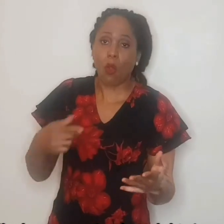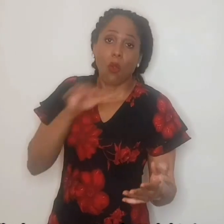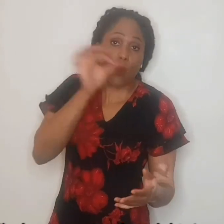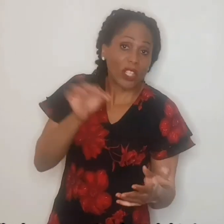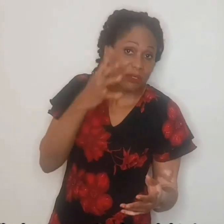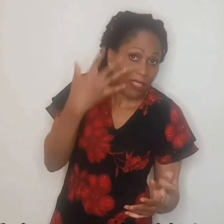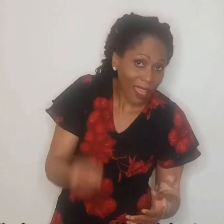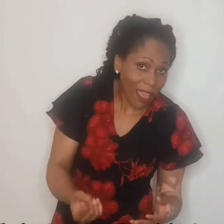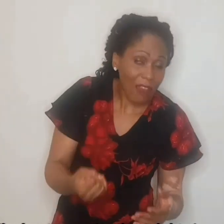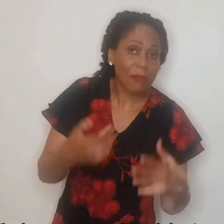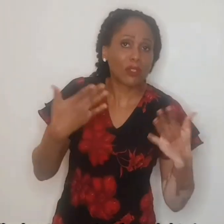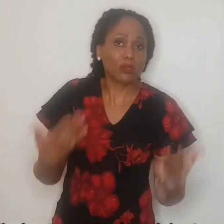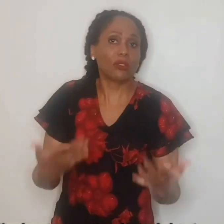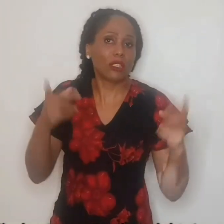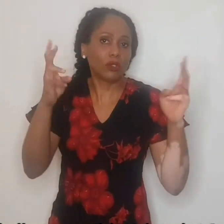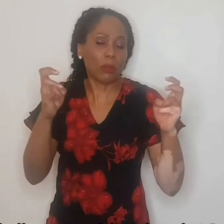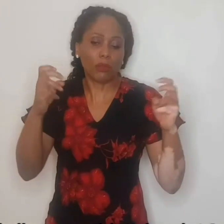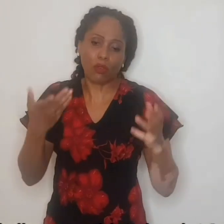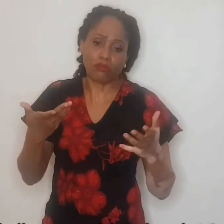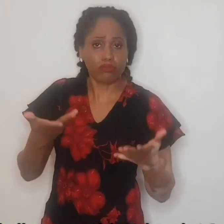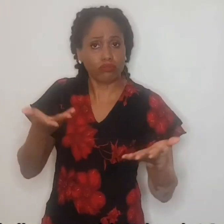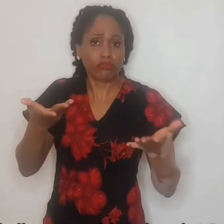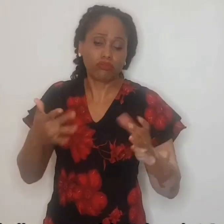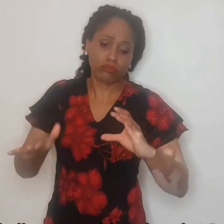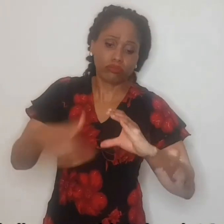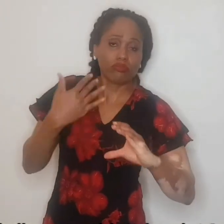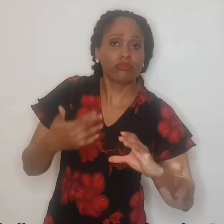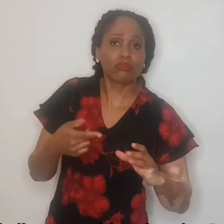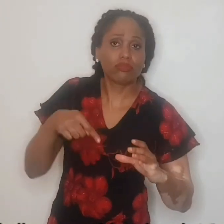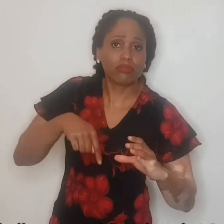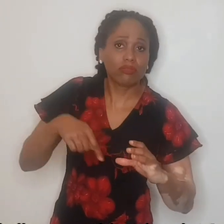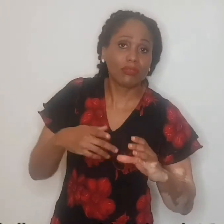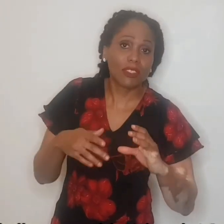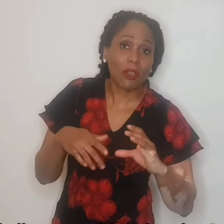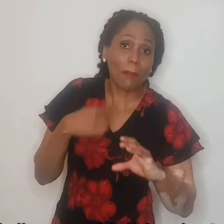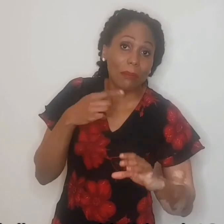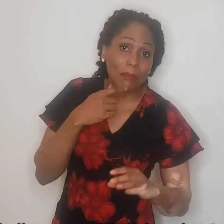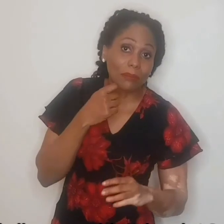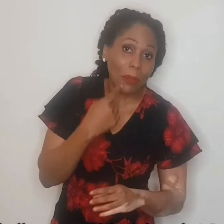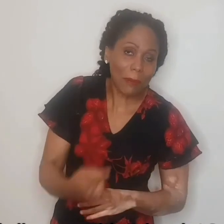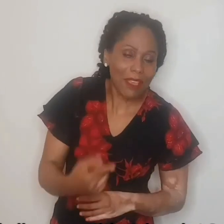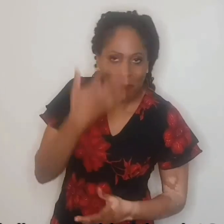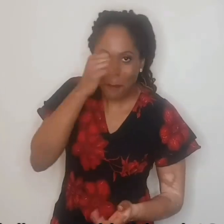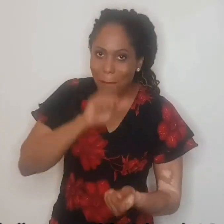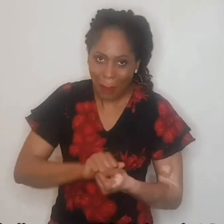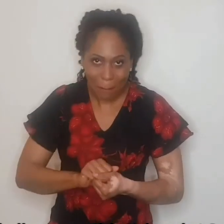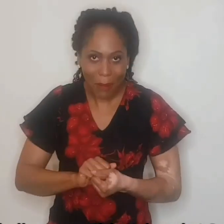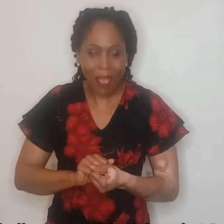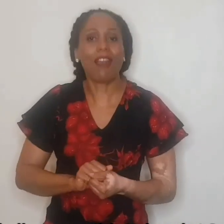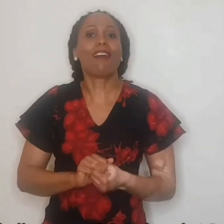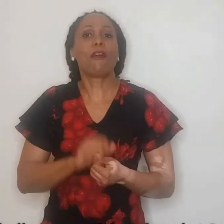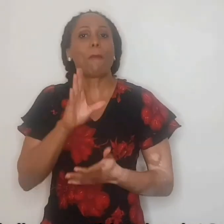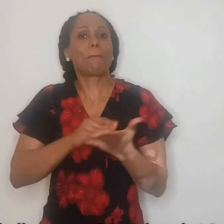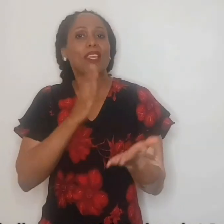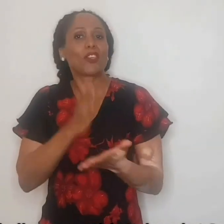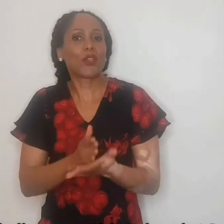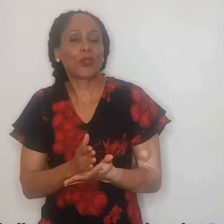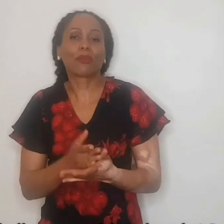question about today's topic. So go ahead and leave a comment below and remember to be you,